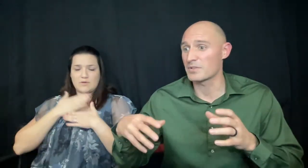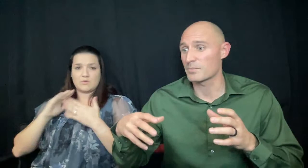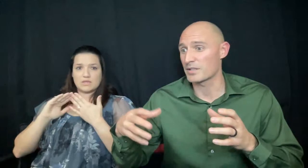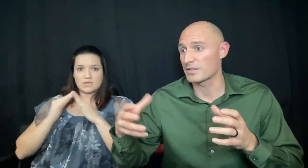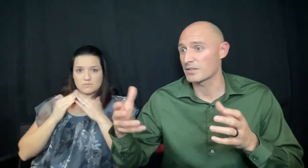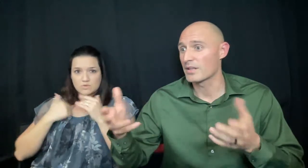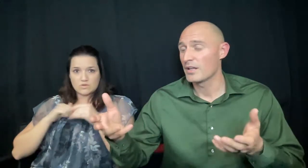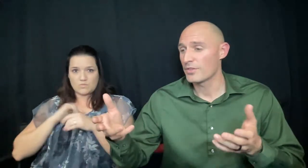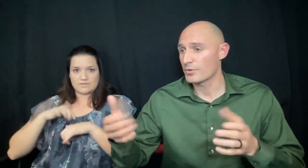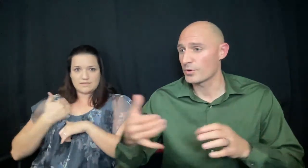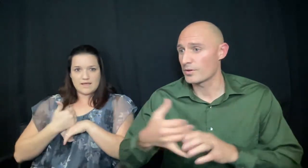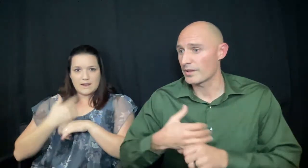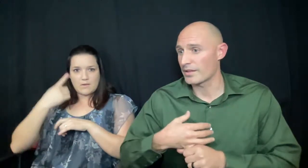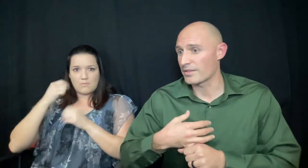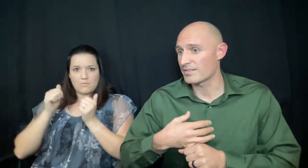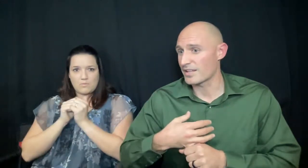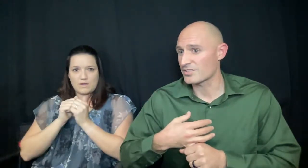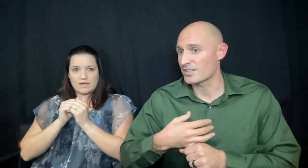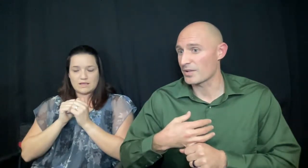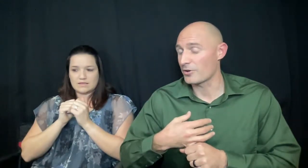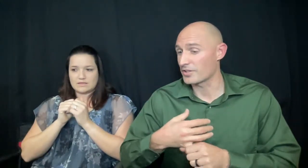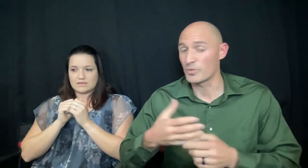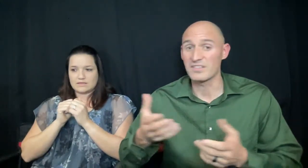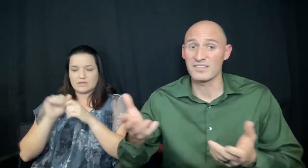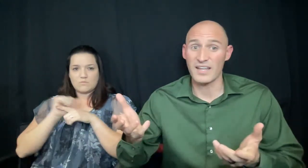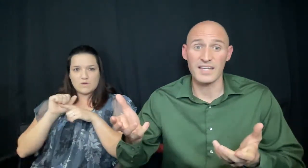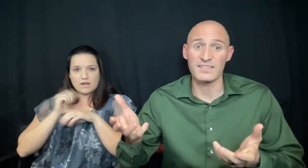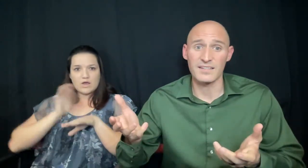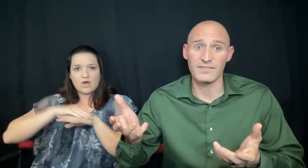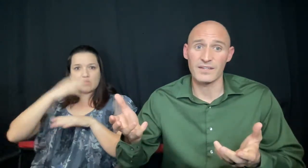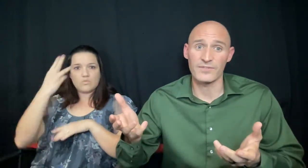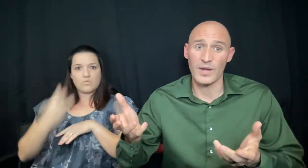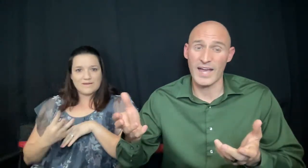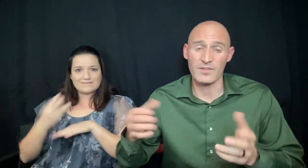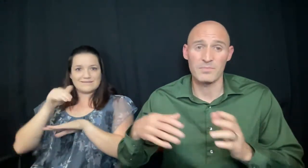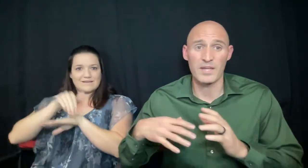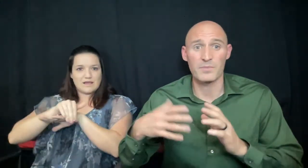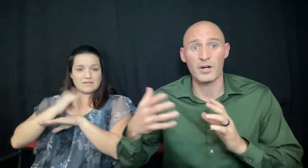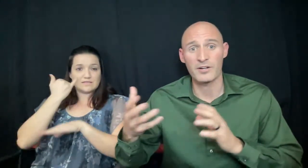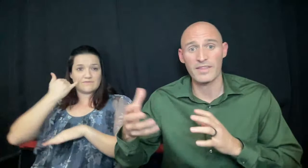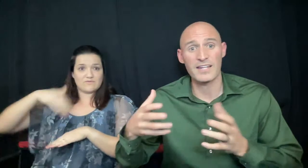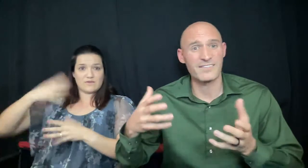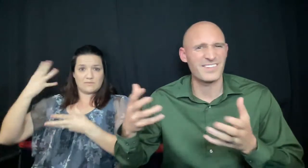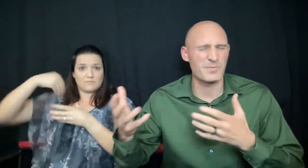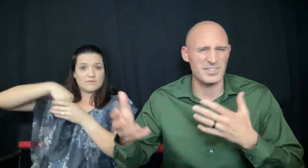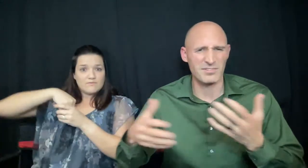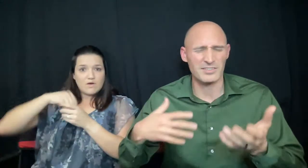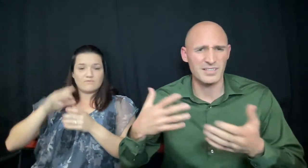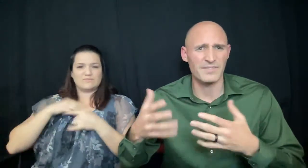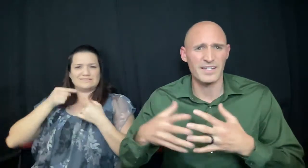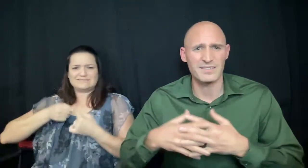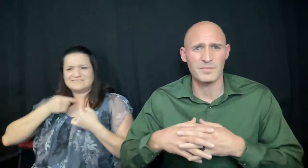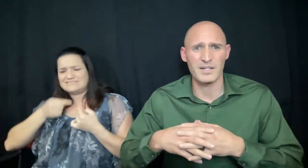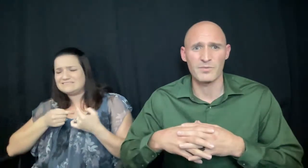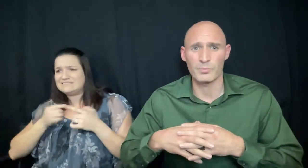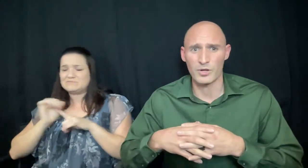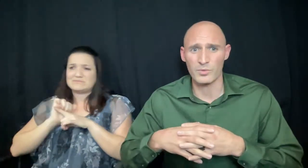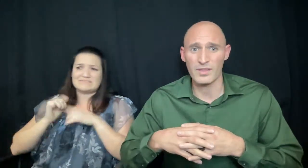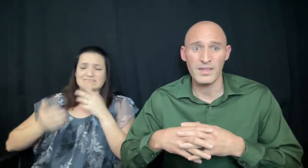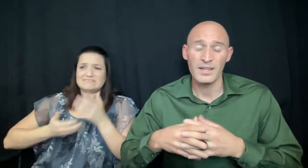to build through the sessions that we hold on Wednesdays nights. If you haven't been a part of that and you've been struggling to find somebody to work with,